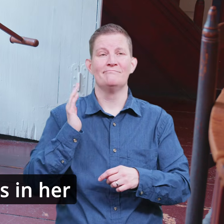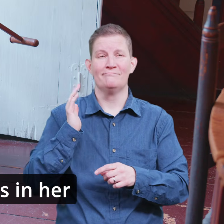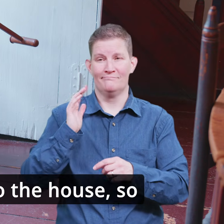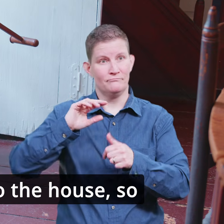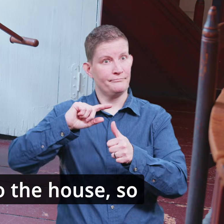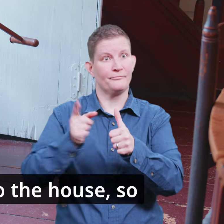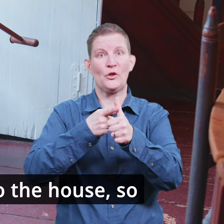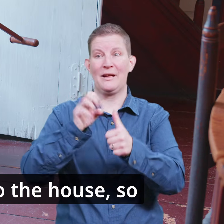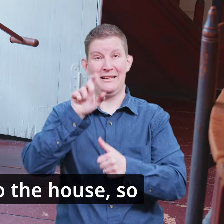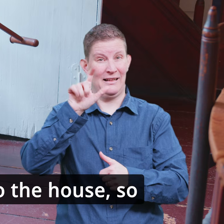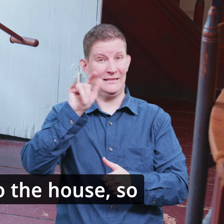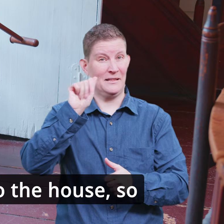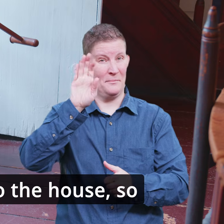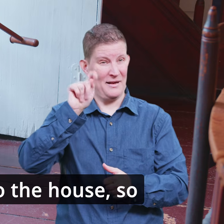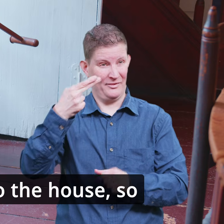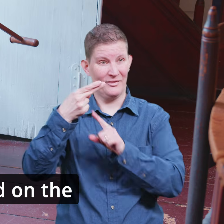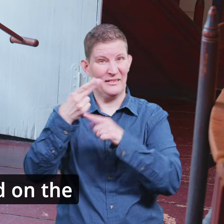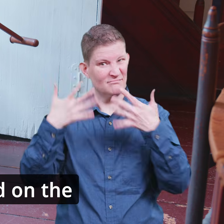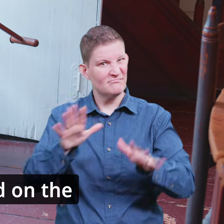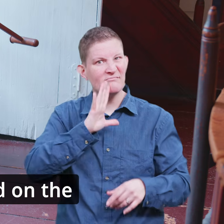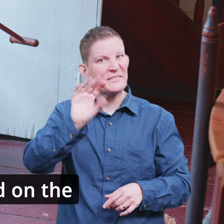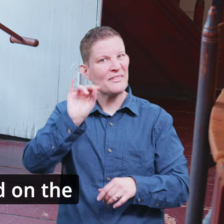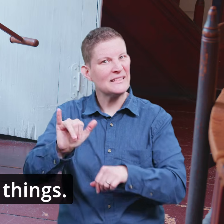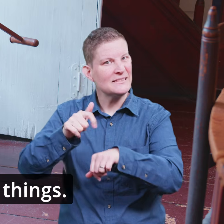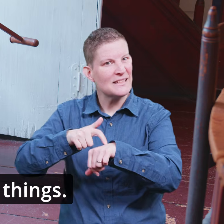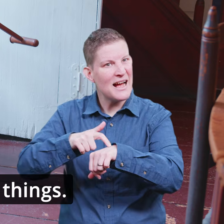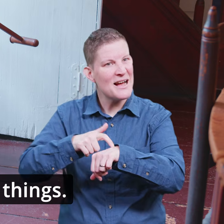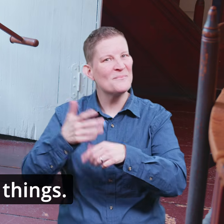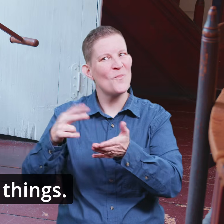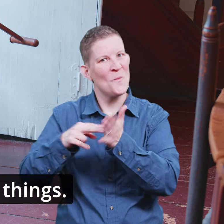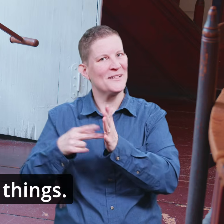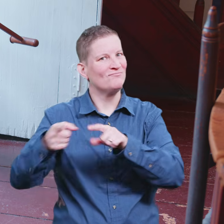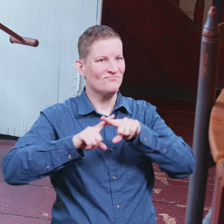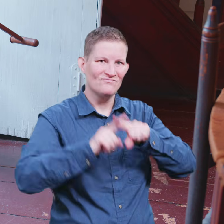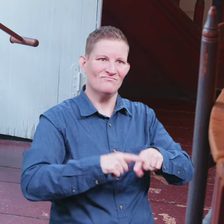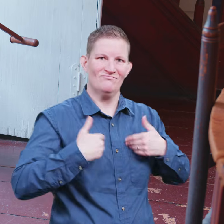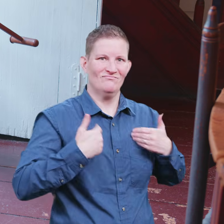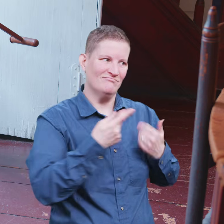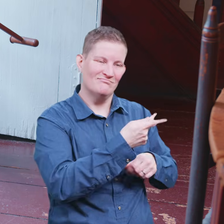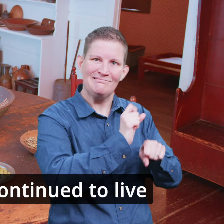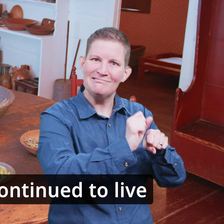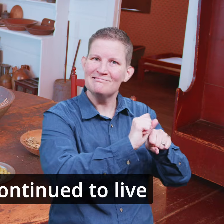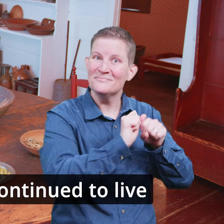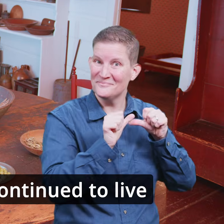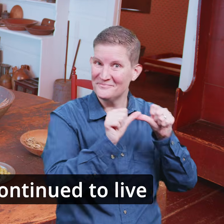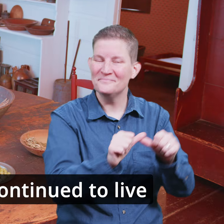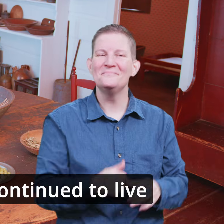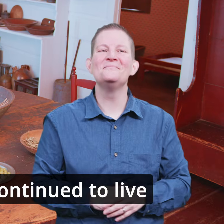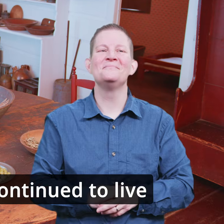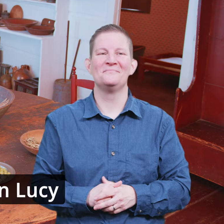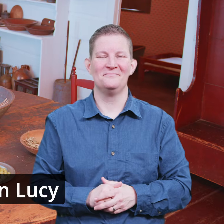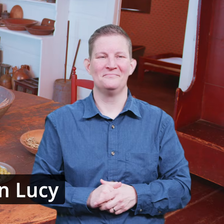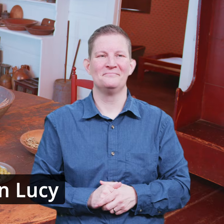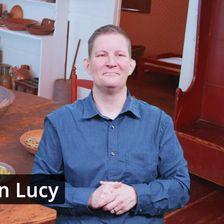Elizabeth was in her 50s when they moved into the house, so probably depended on the slaves to do many things. Although we think Dinah